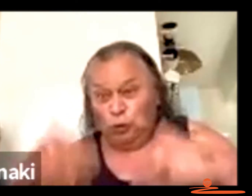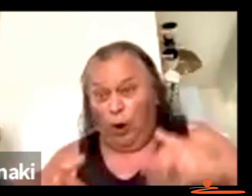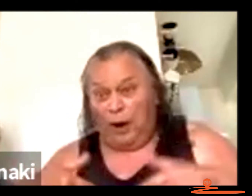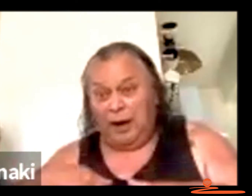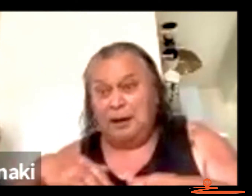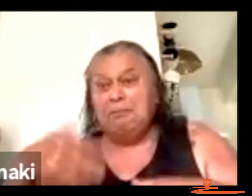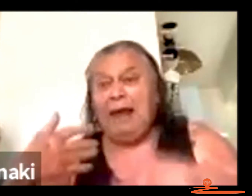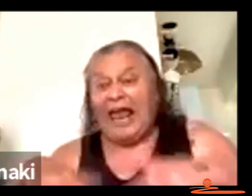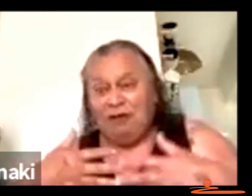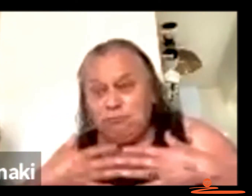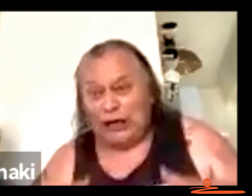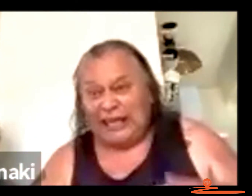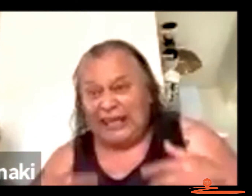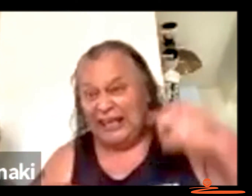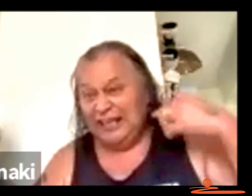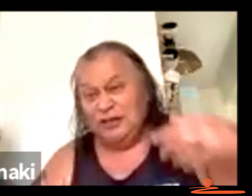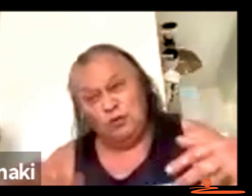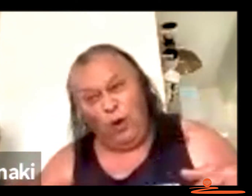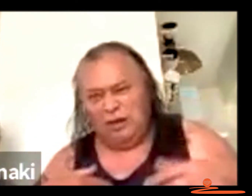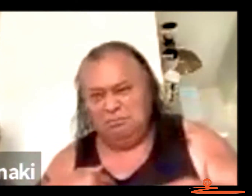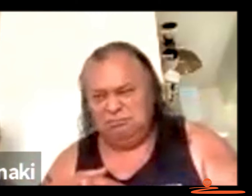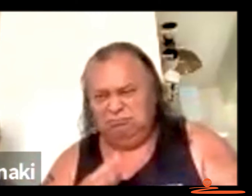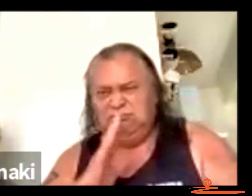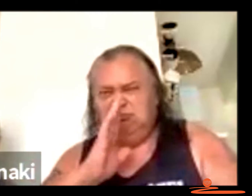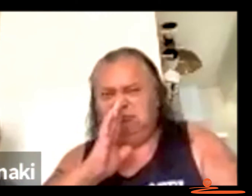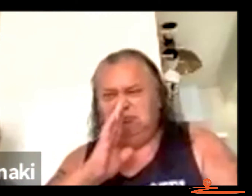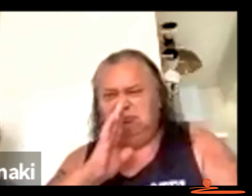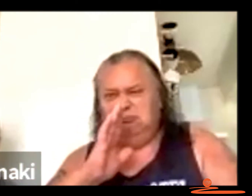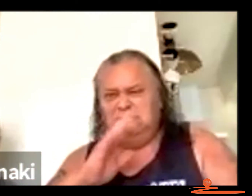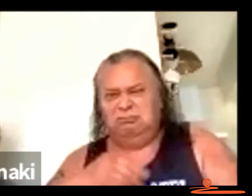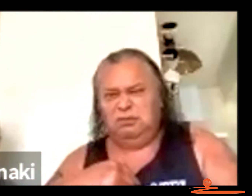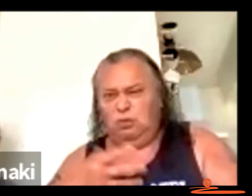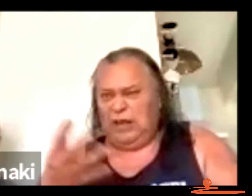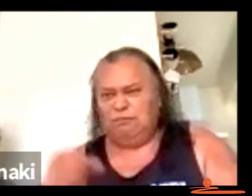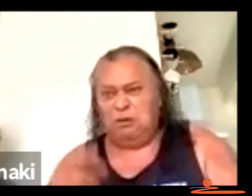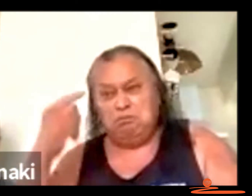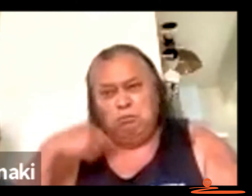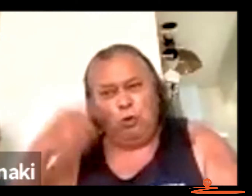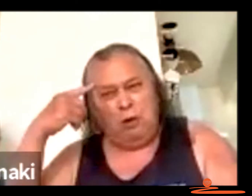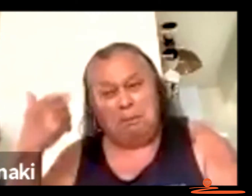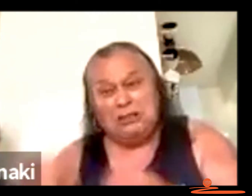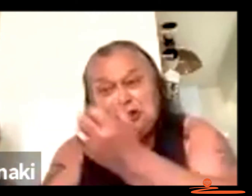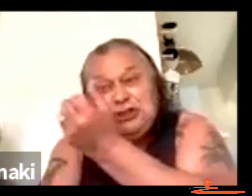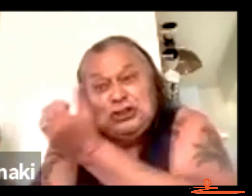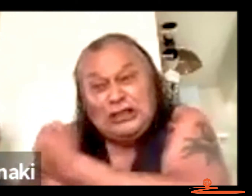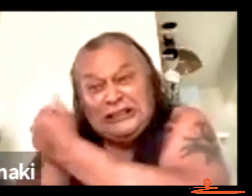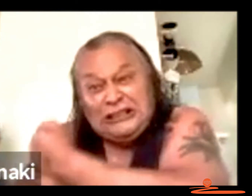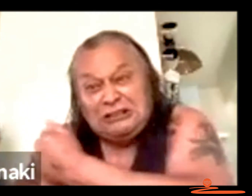of the cough as well. You know, I was a bit, my body was a bit aching, sore, he says. So, you know,